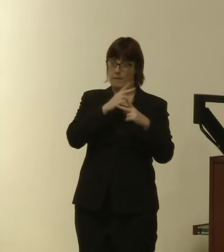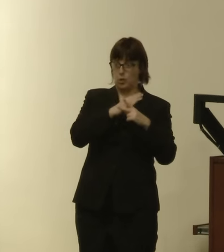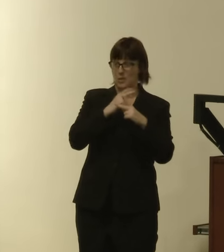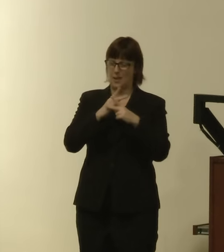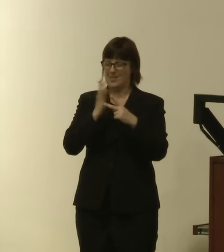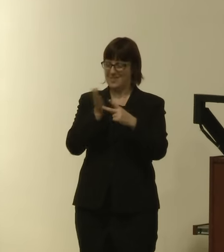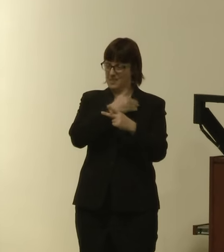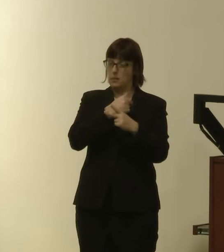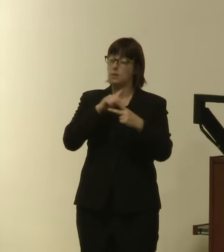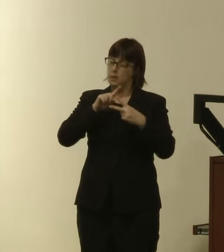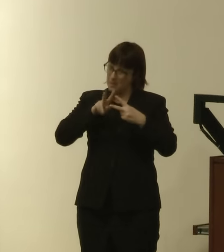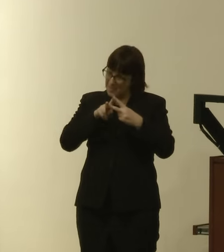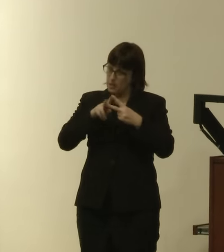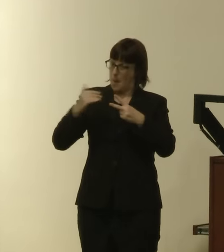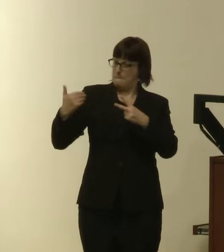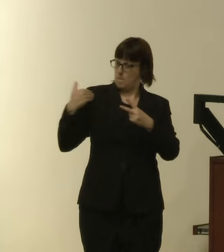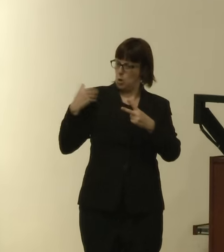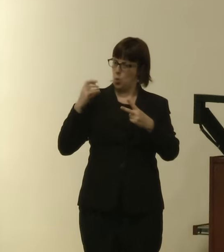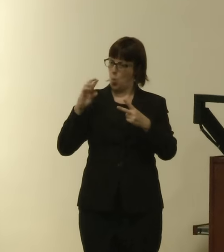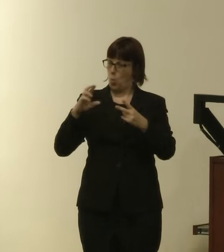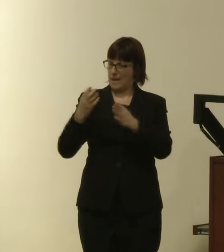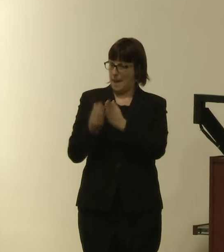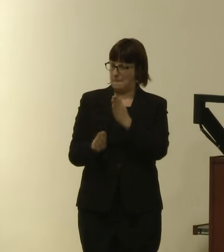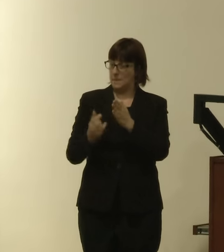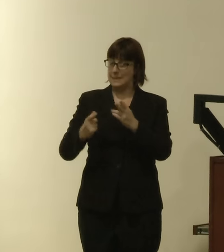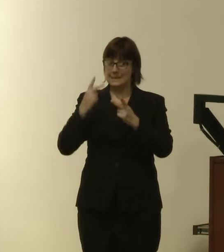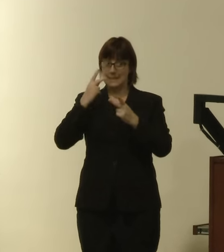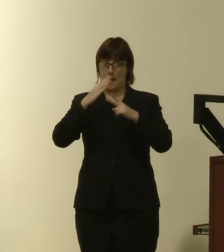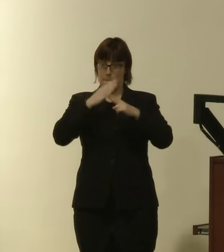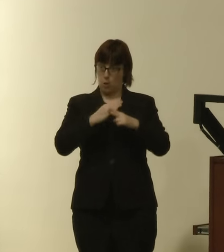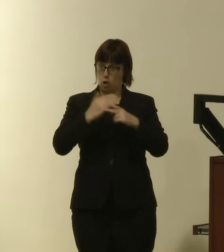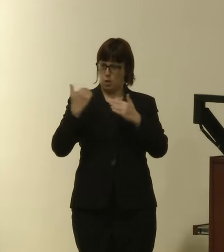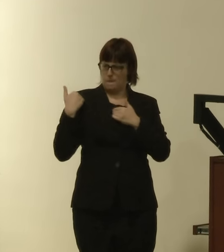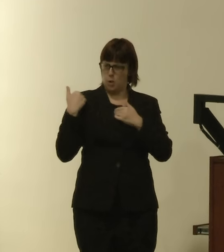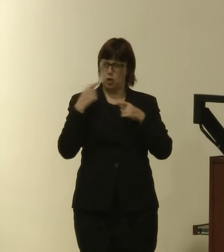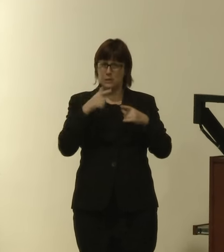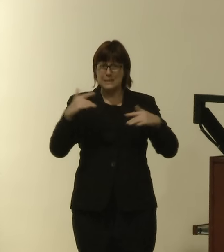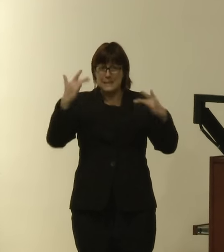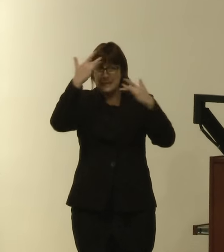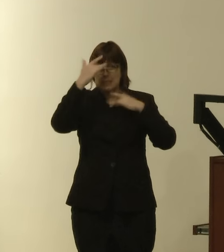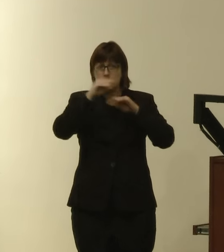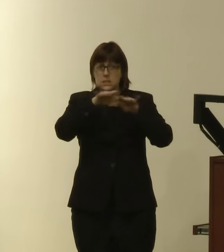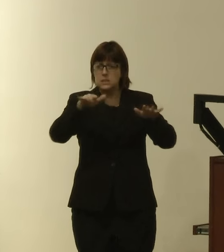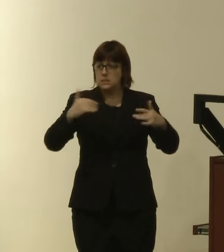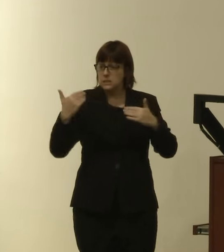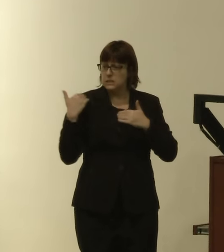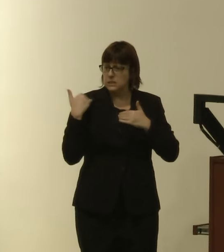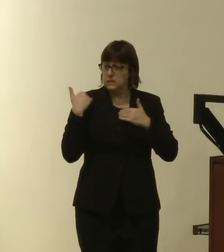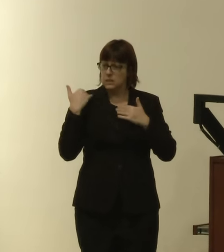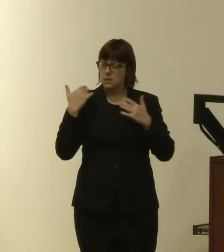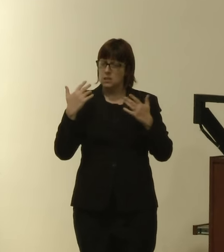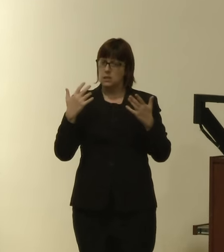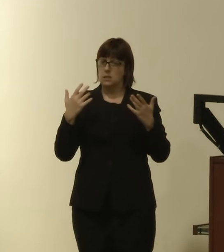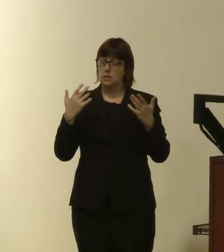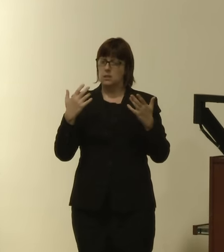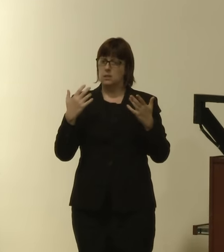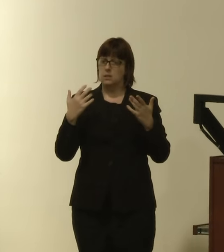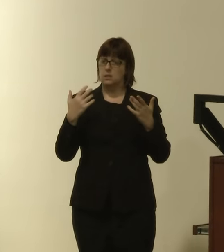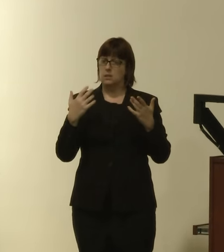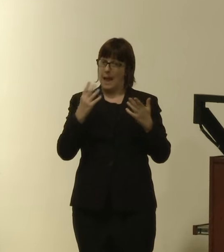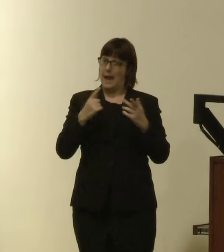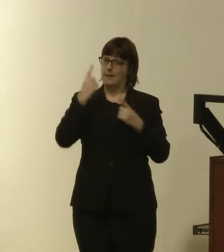do. And that there, it's an imperfect thing to look at the burden of disease. You know you'll miss things.